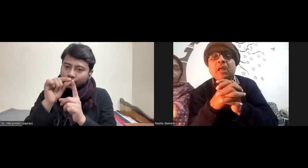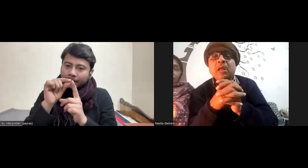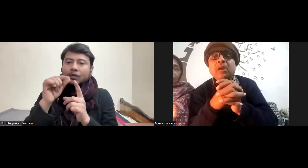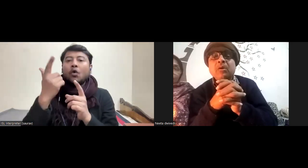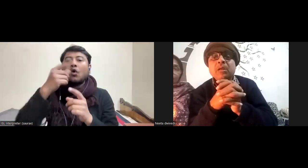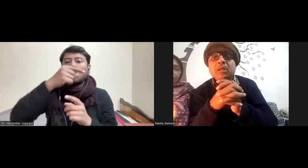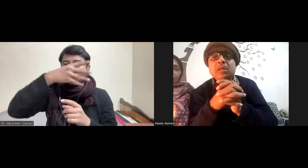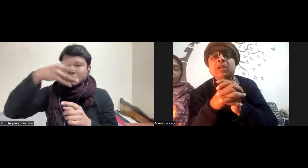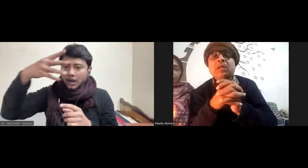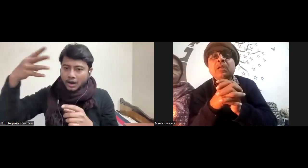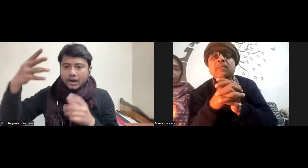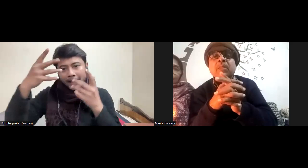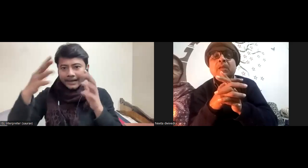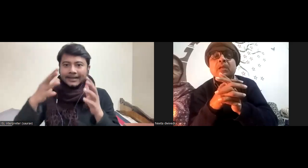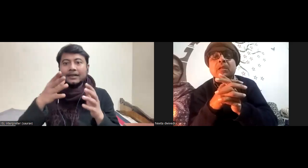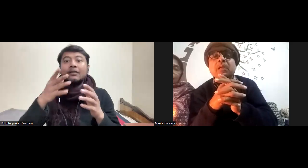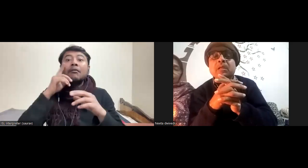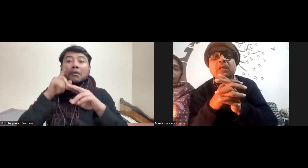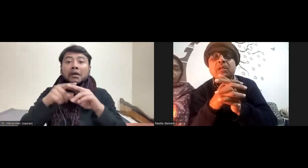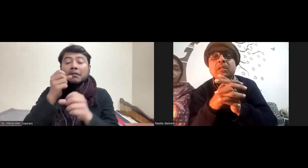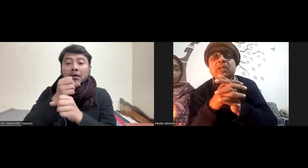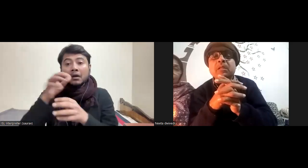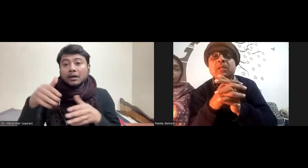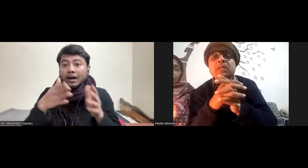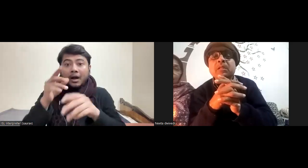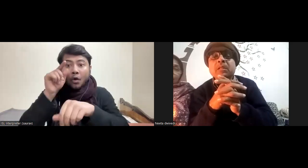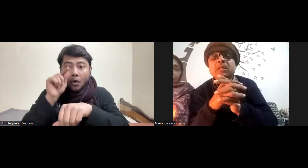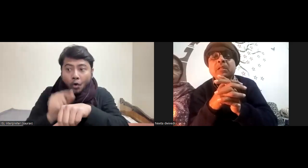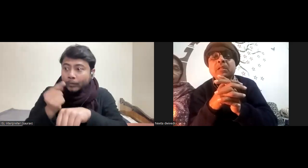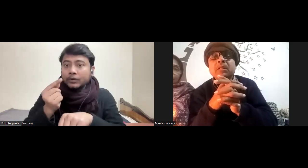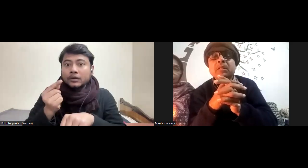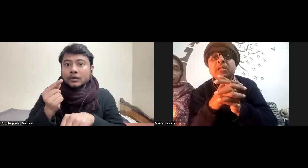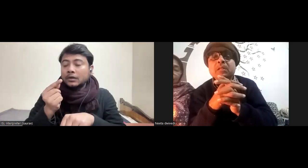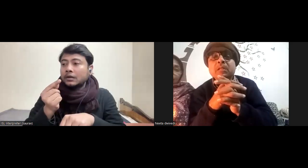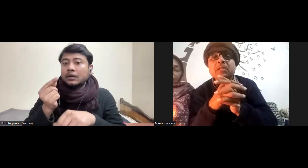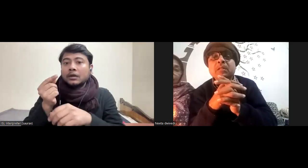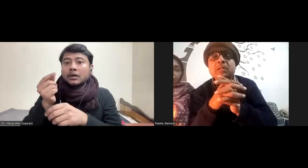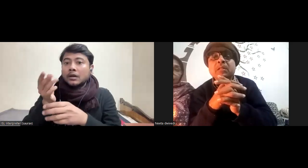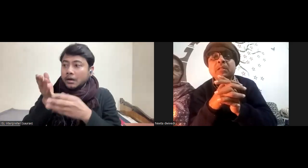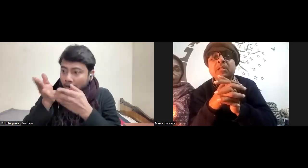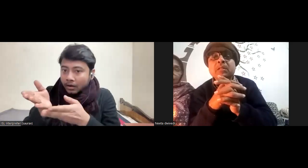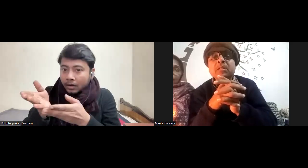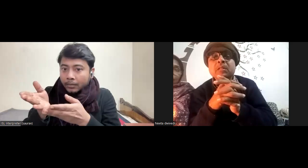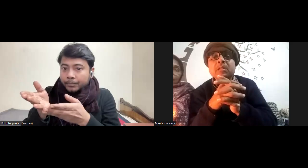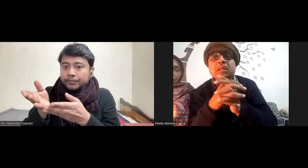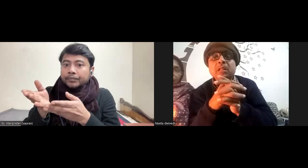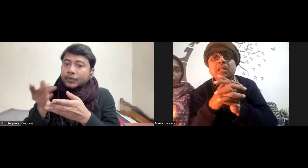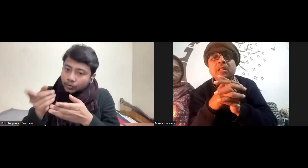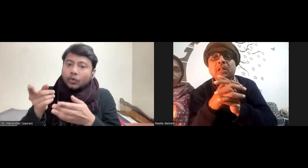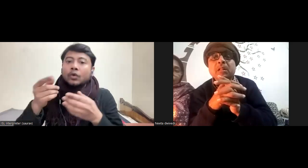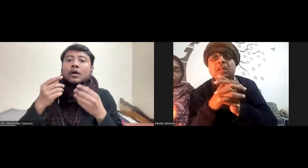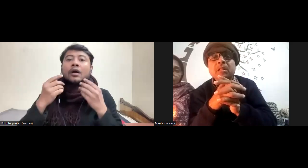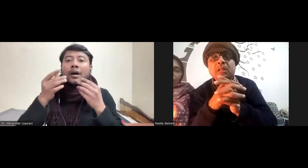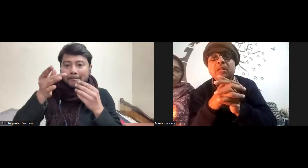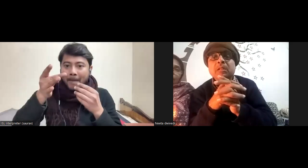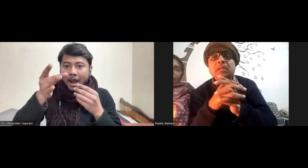Like you take a dip in the Ganga, or you go to Vrindavan. Vrindavan also there are sarovars, there are small lakes and